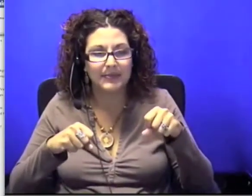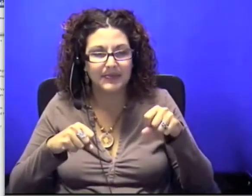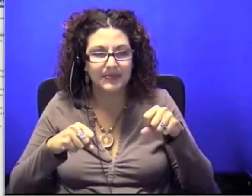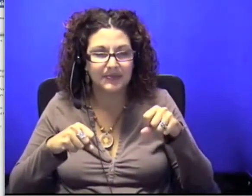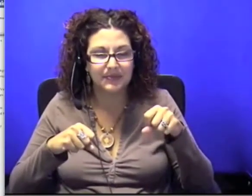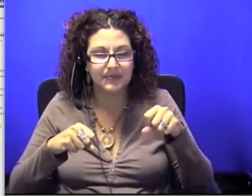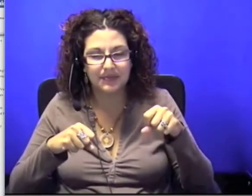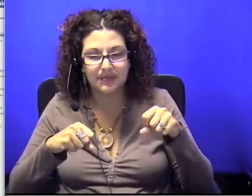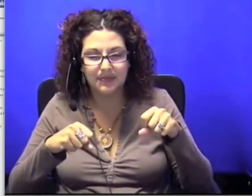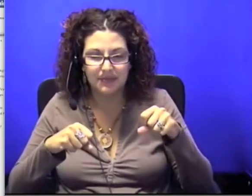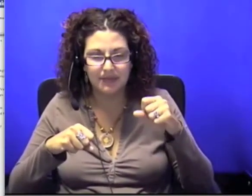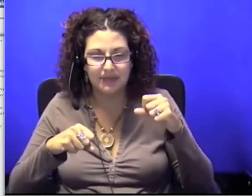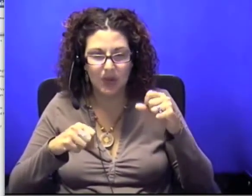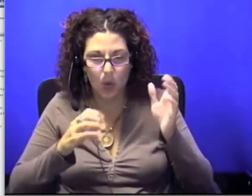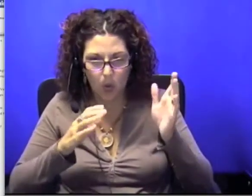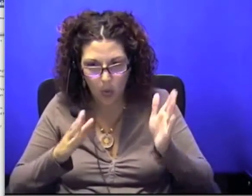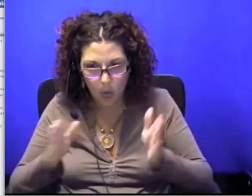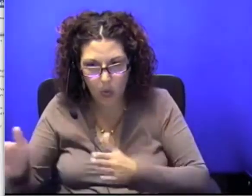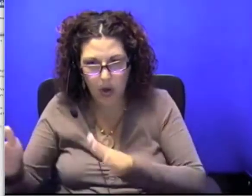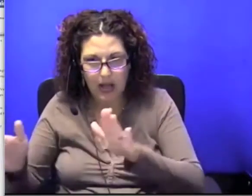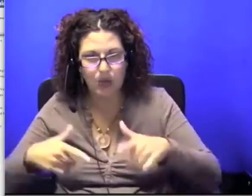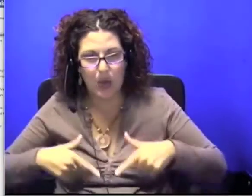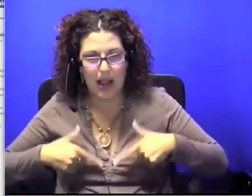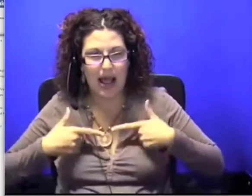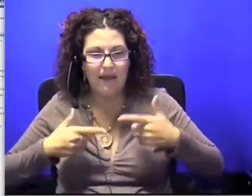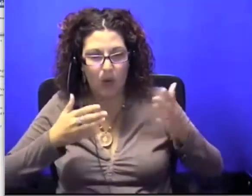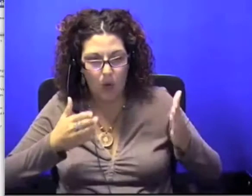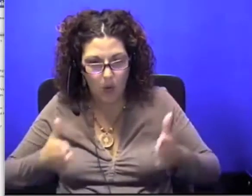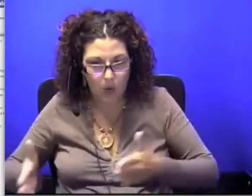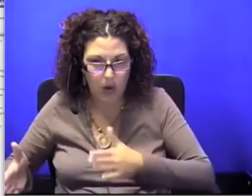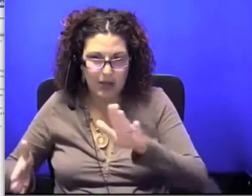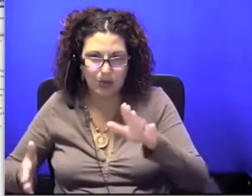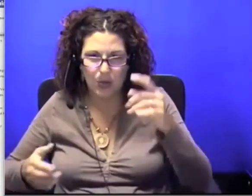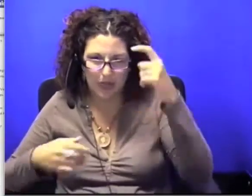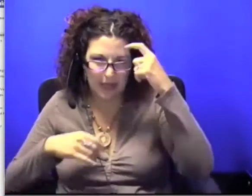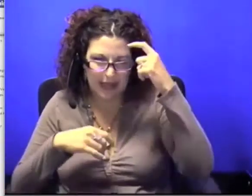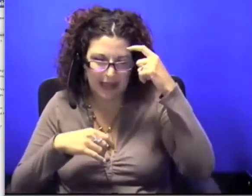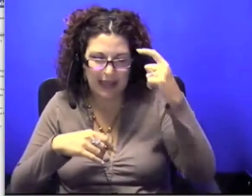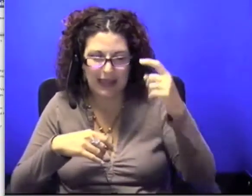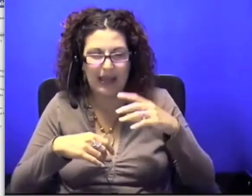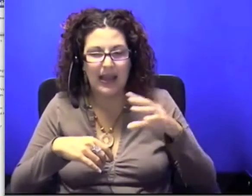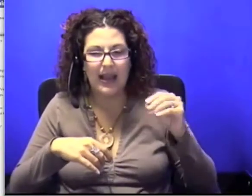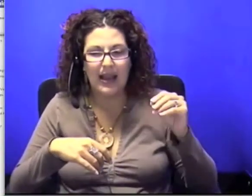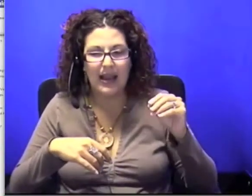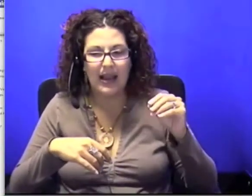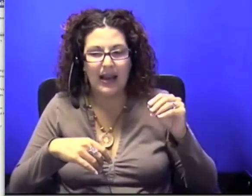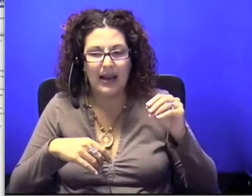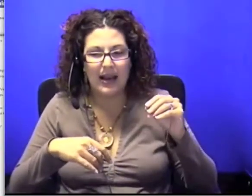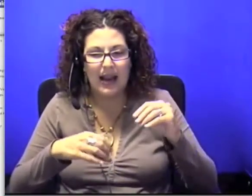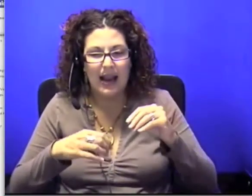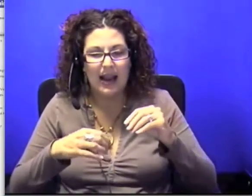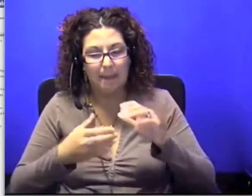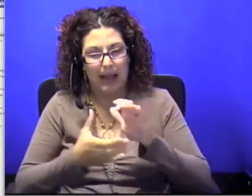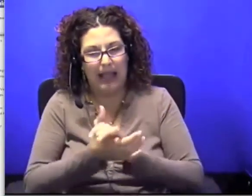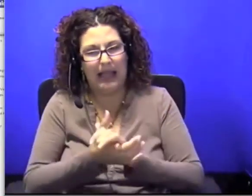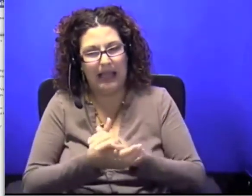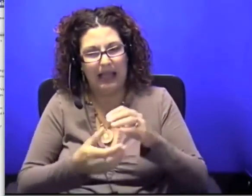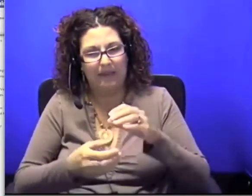can be not only organized in your life but organized in your thinking, and have the